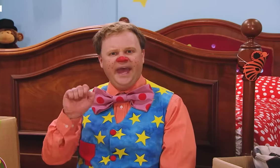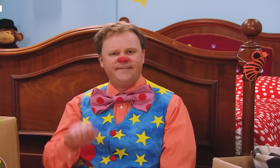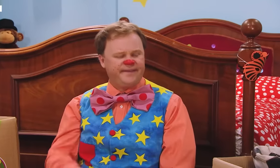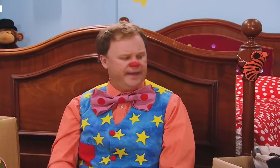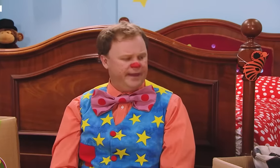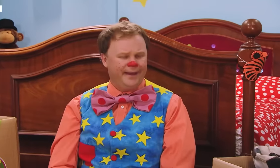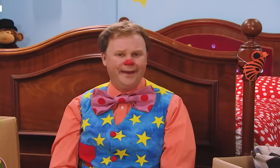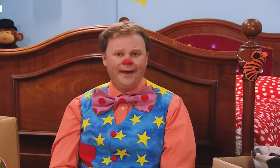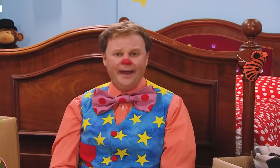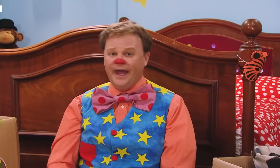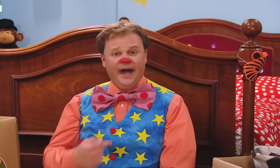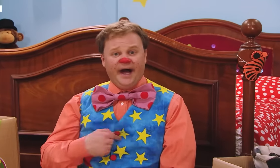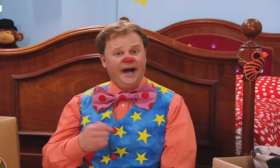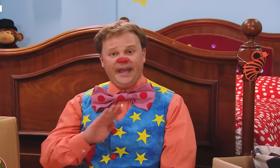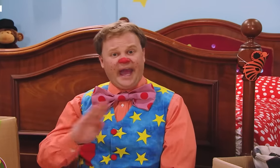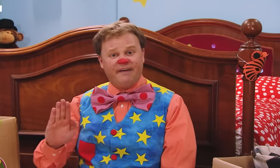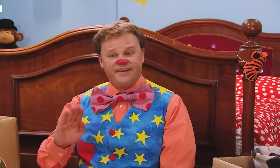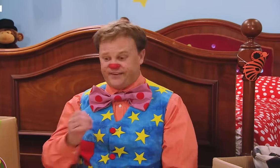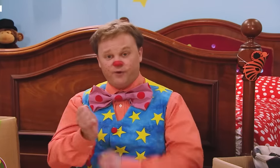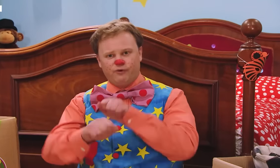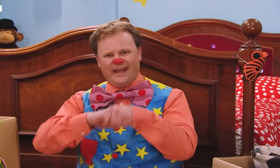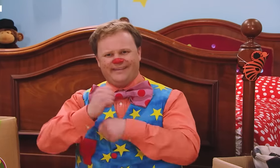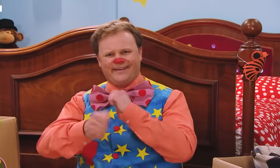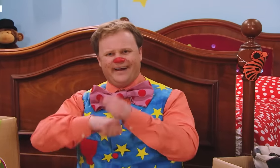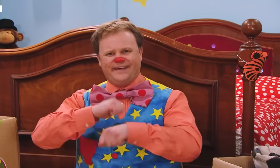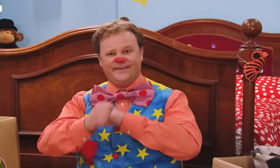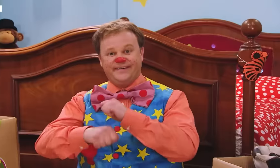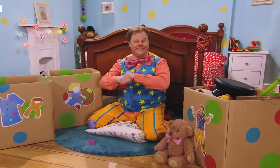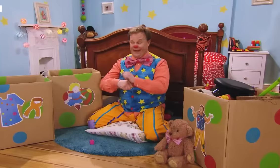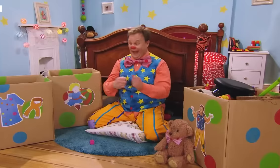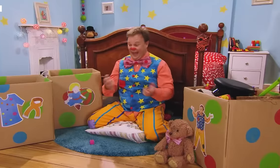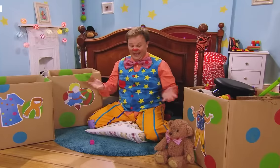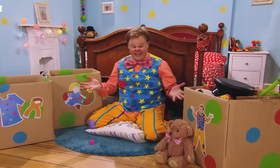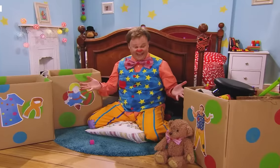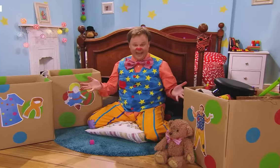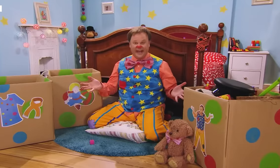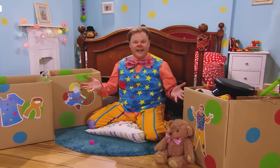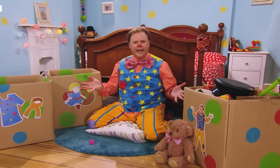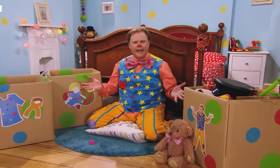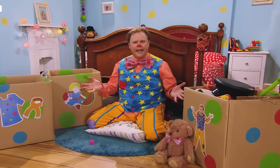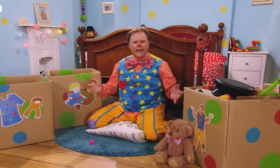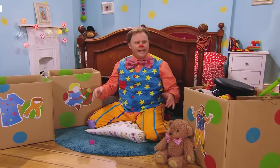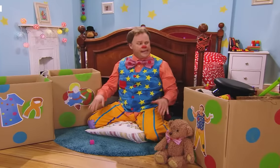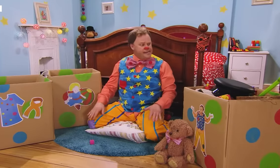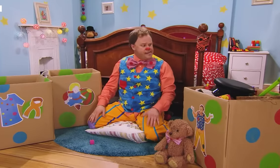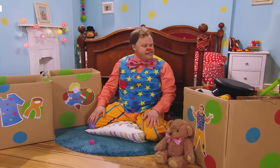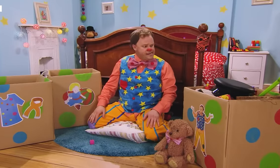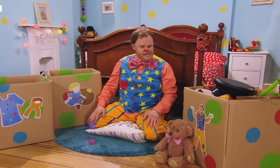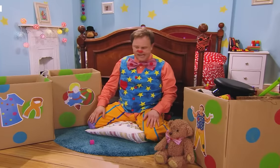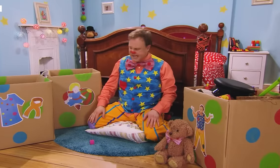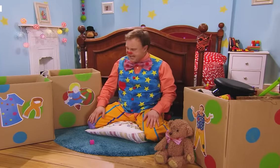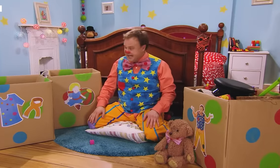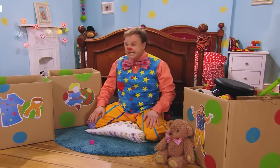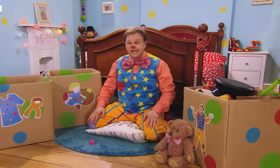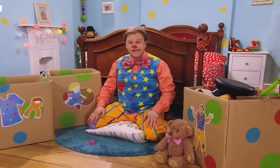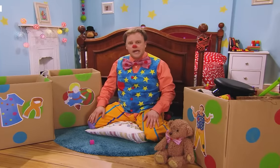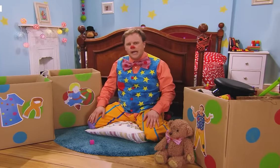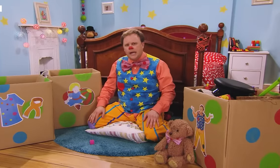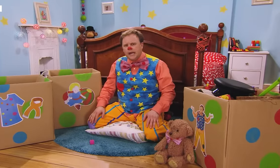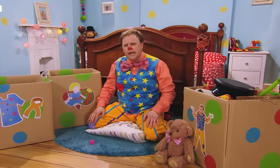yes. I haven't recycled anything. No, but you have tidied up